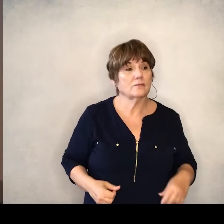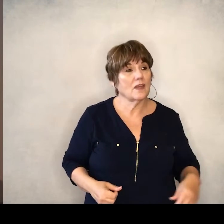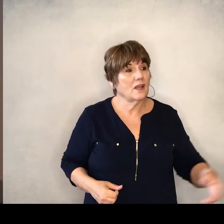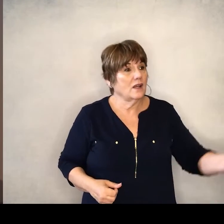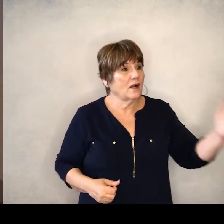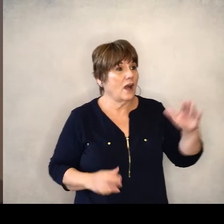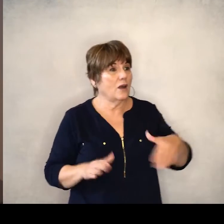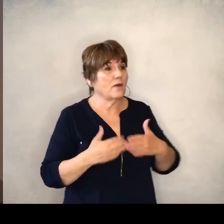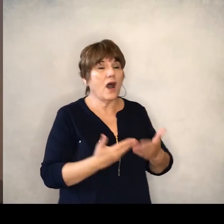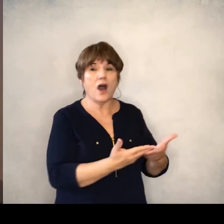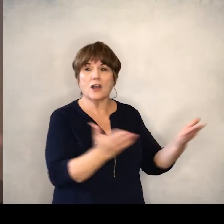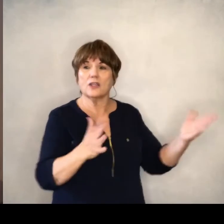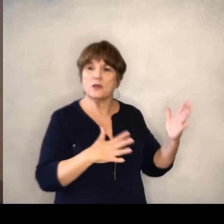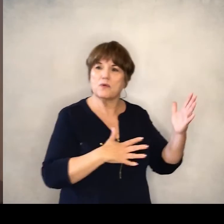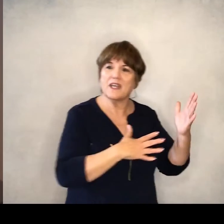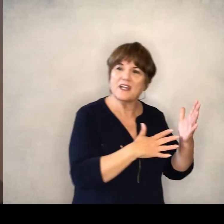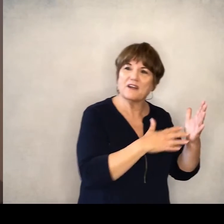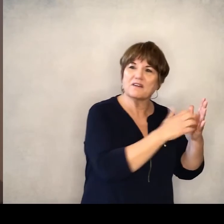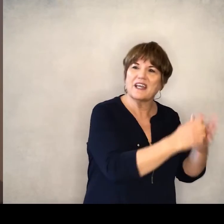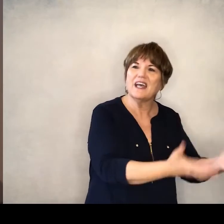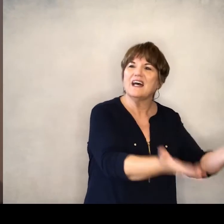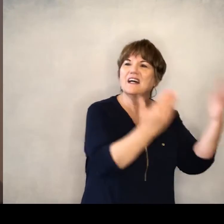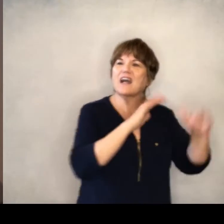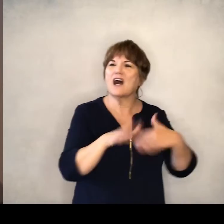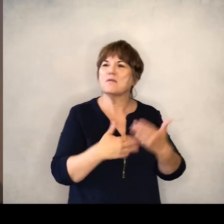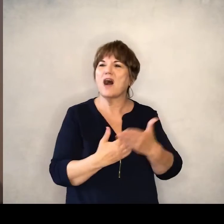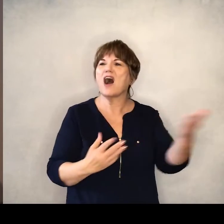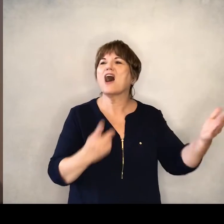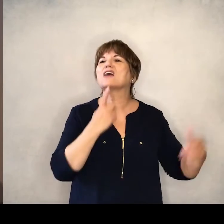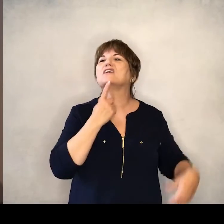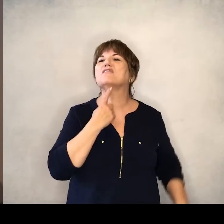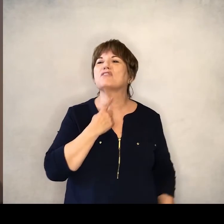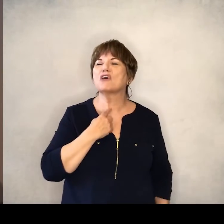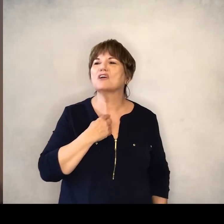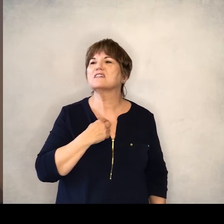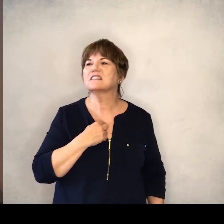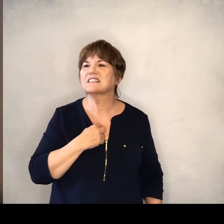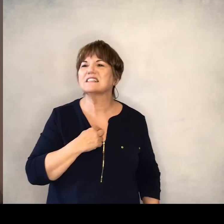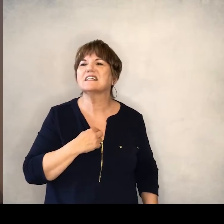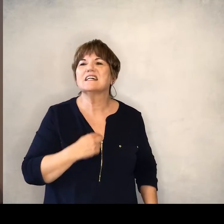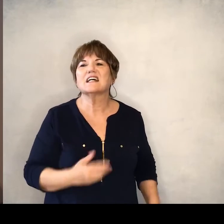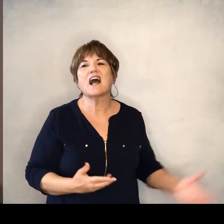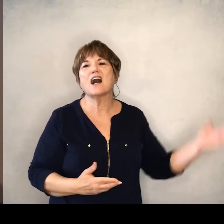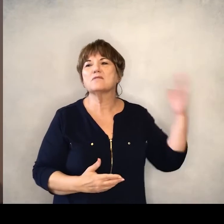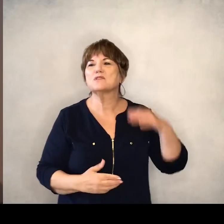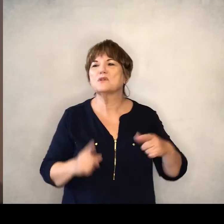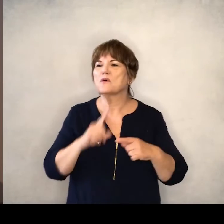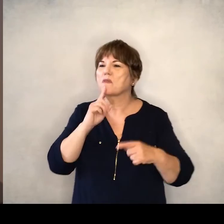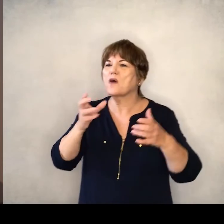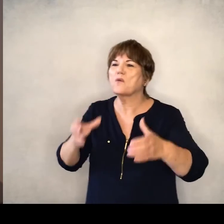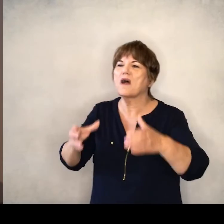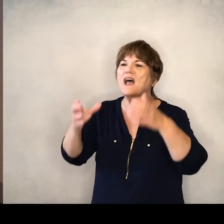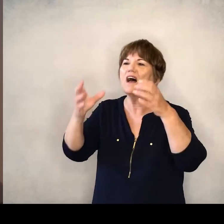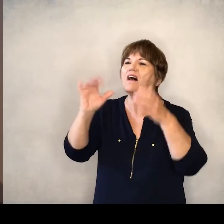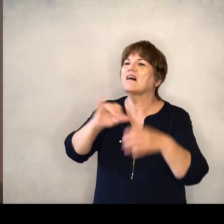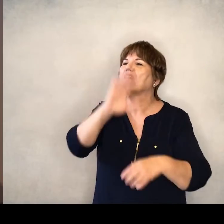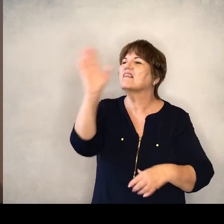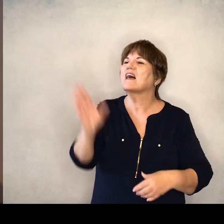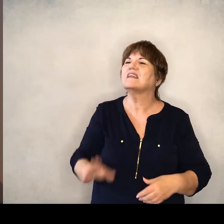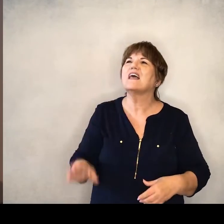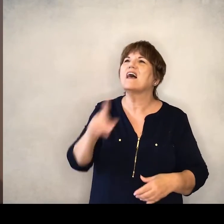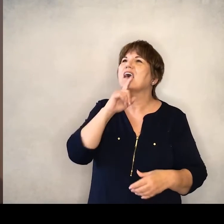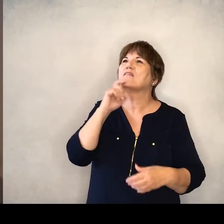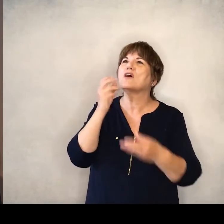Come all you weary, come all you thirsty, come to the well that